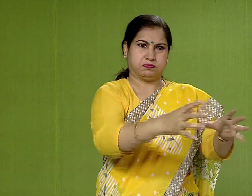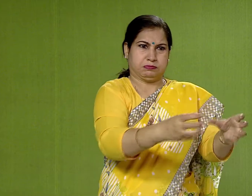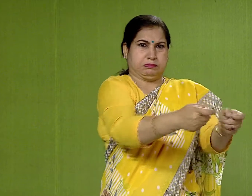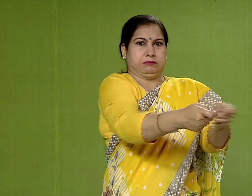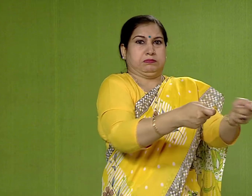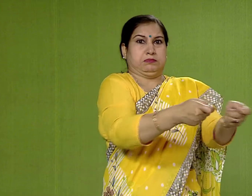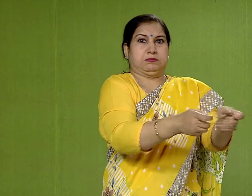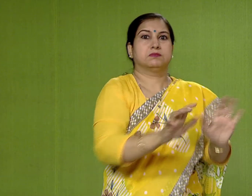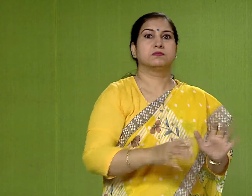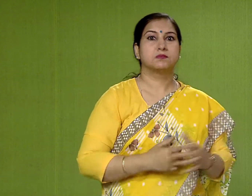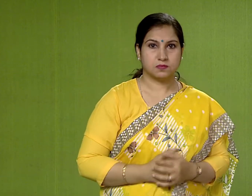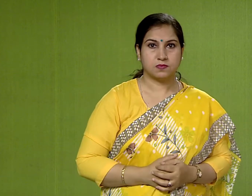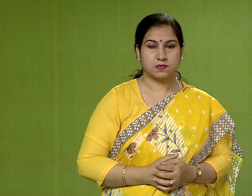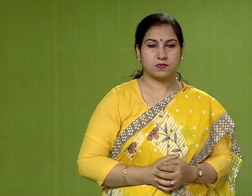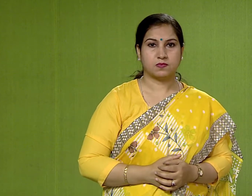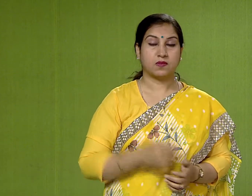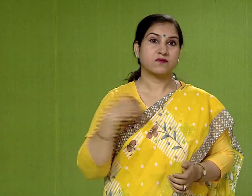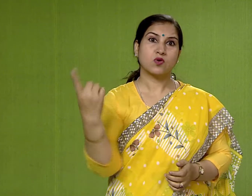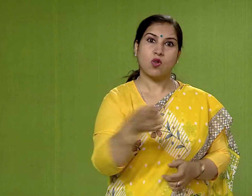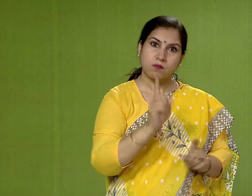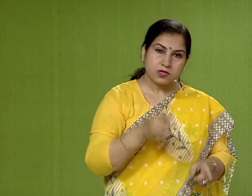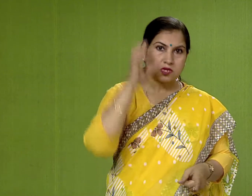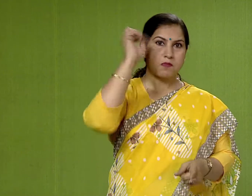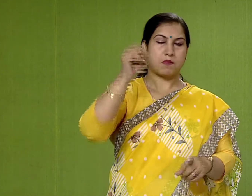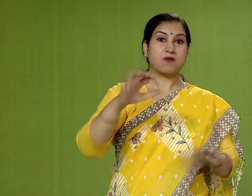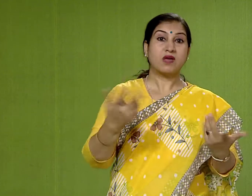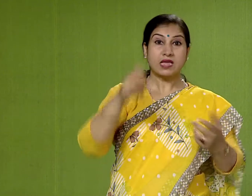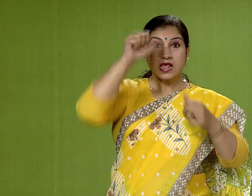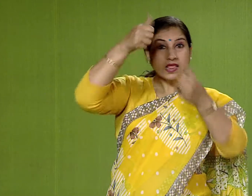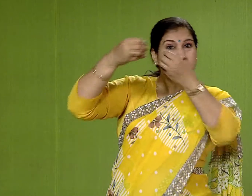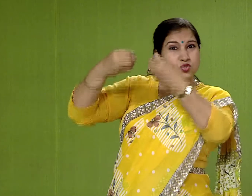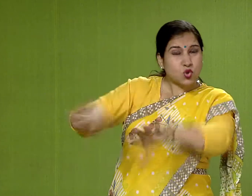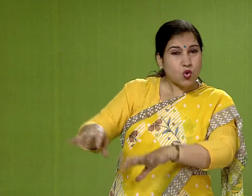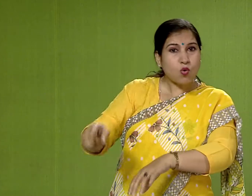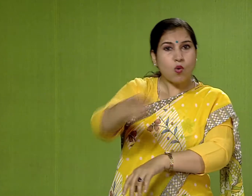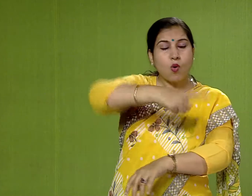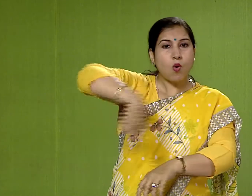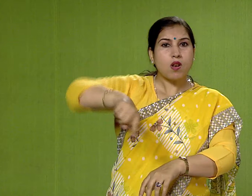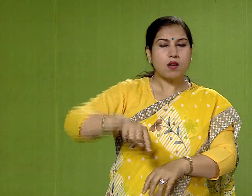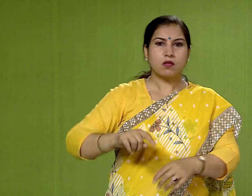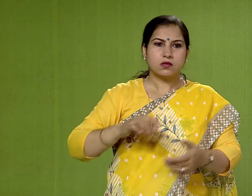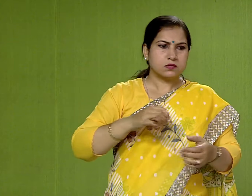We must remember that the Quit India movement became a symbol of national